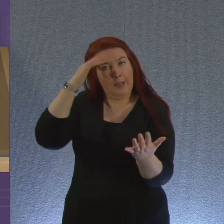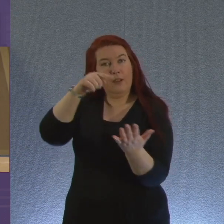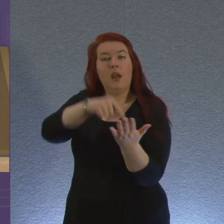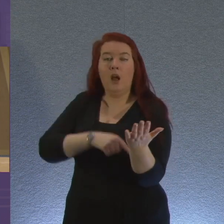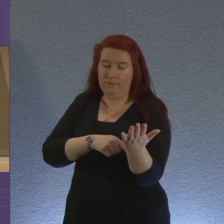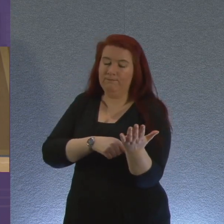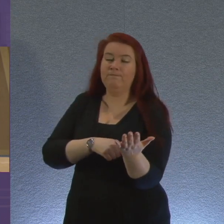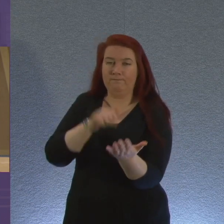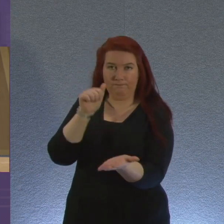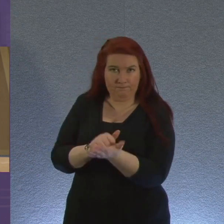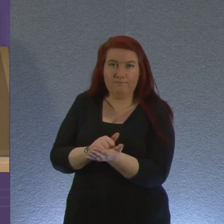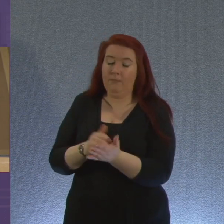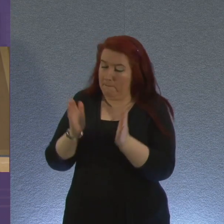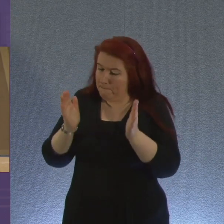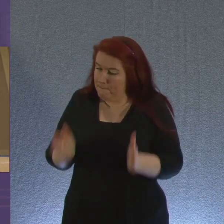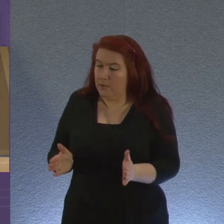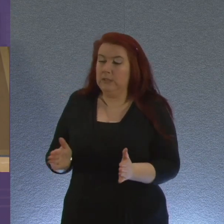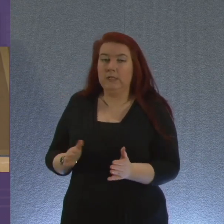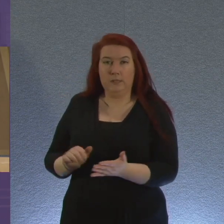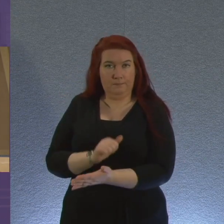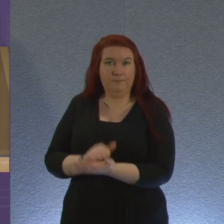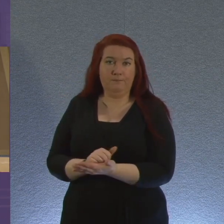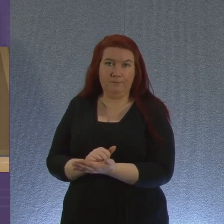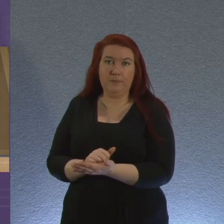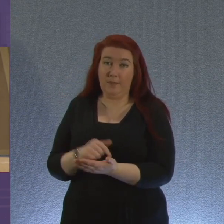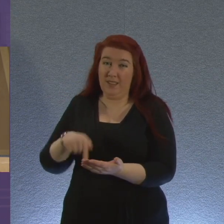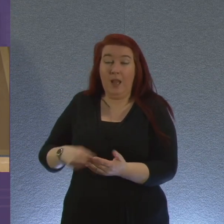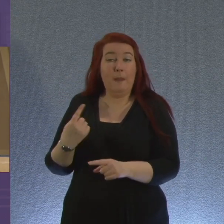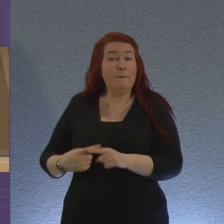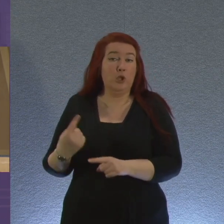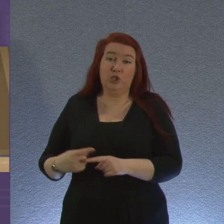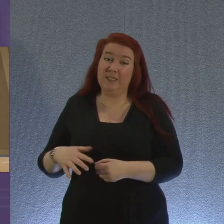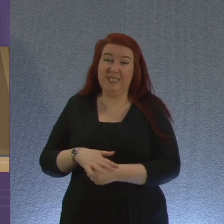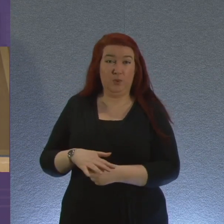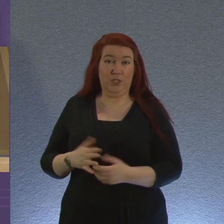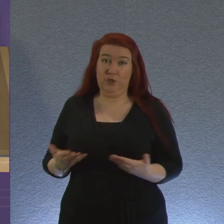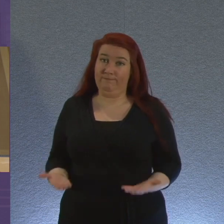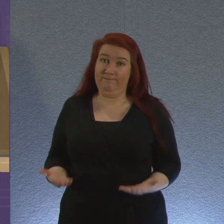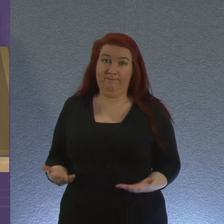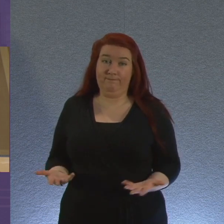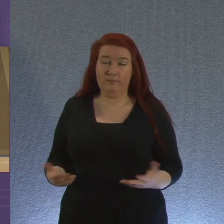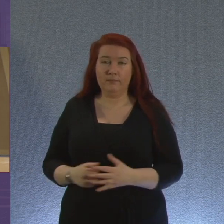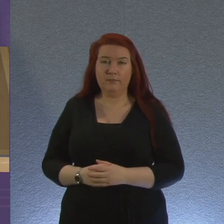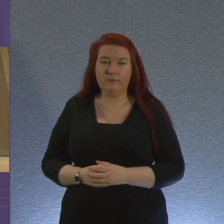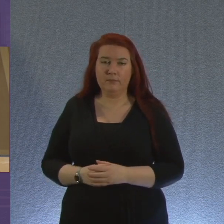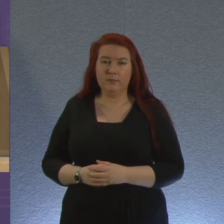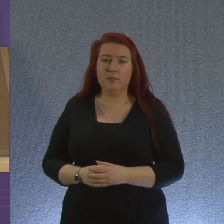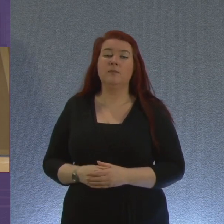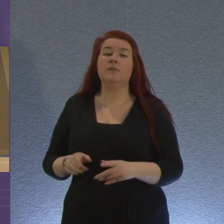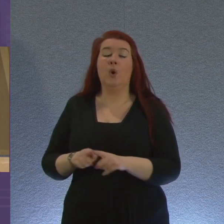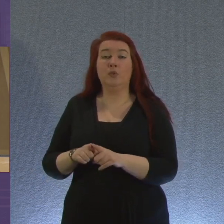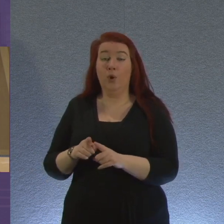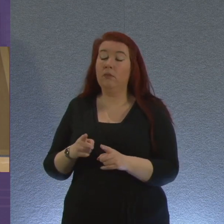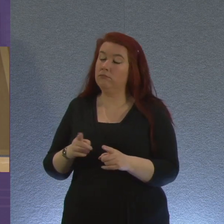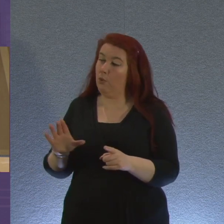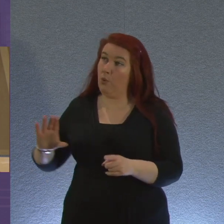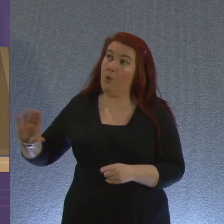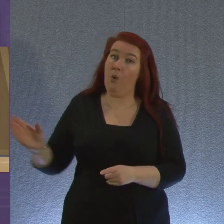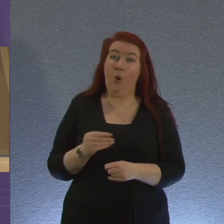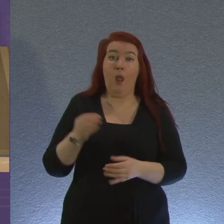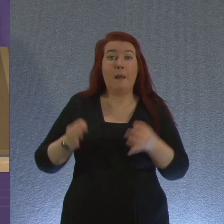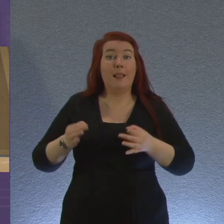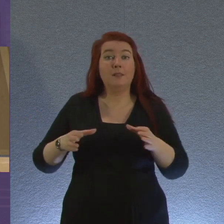and absolutely essential. We're in an emergency situation. And as others have said, the very positive all-party discussions that have